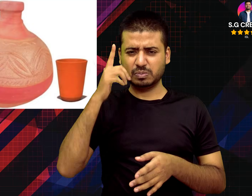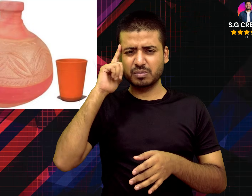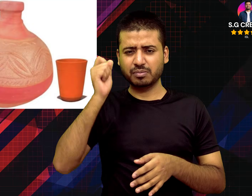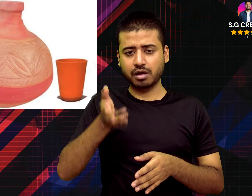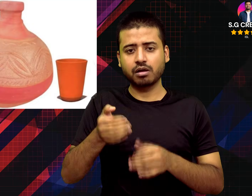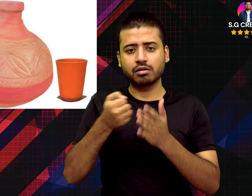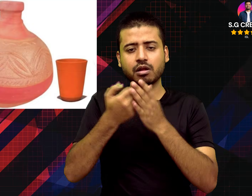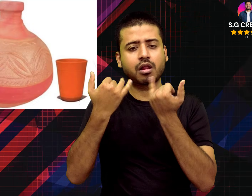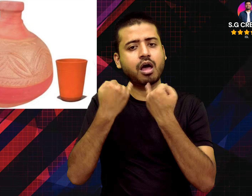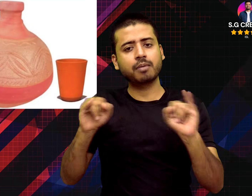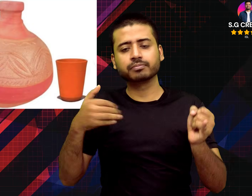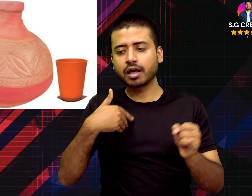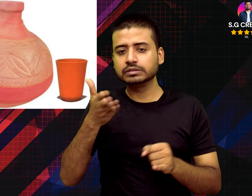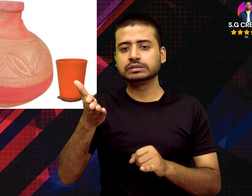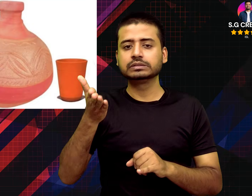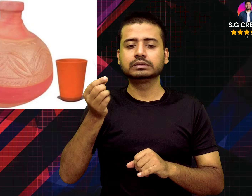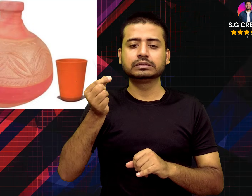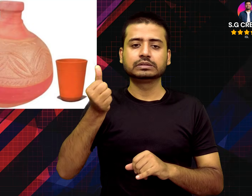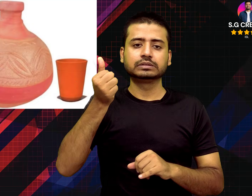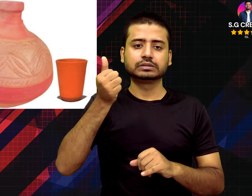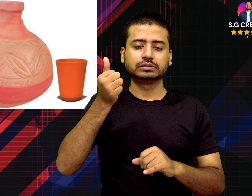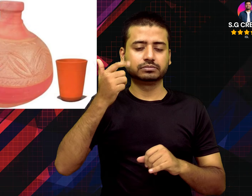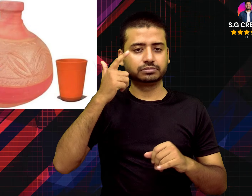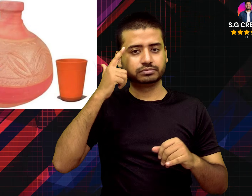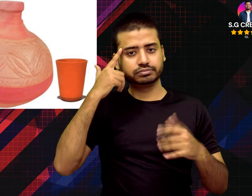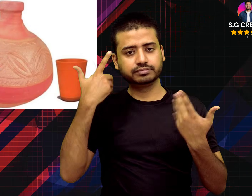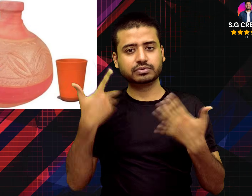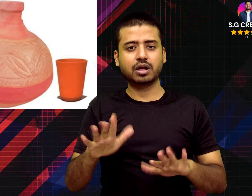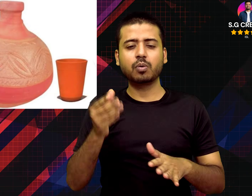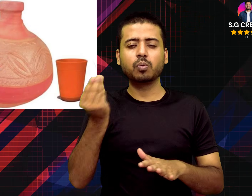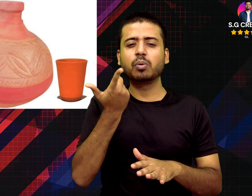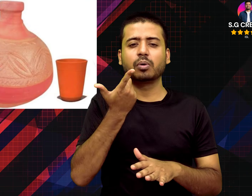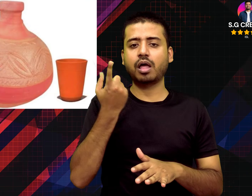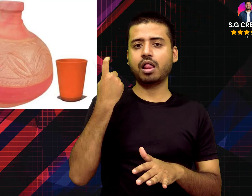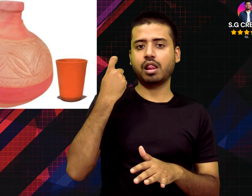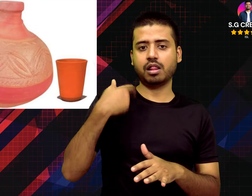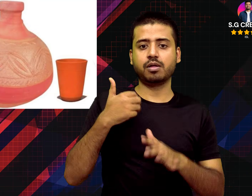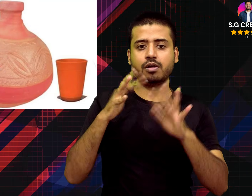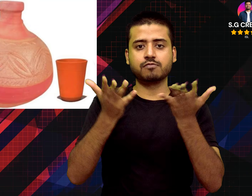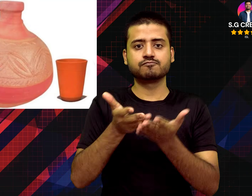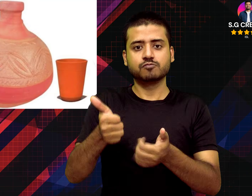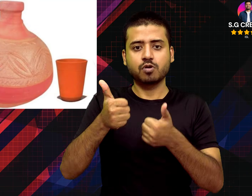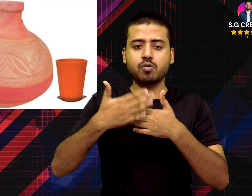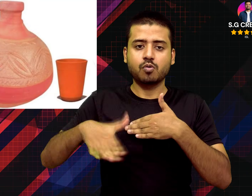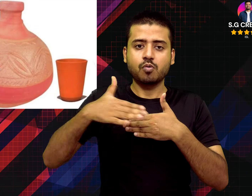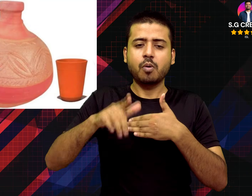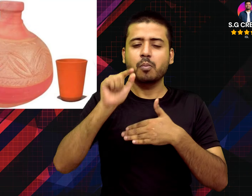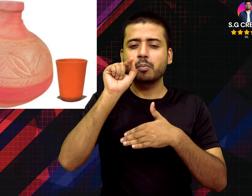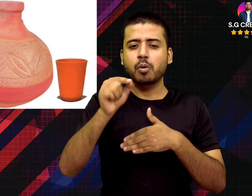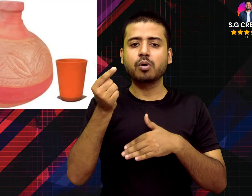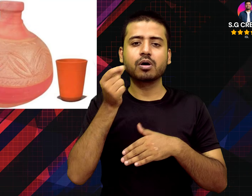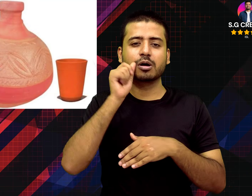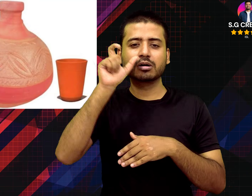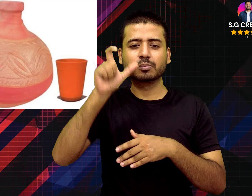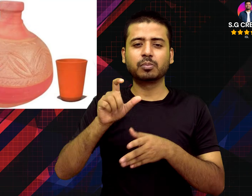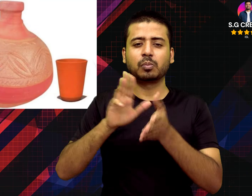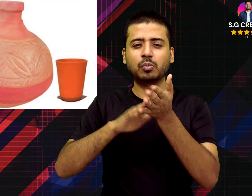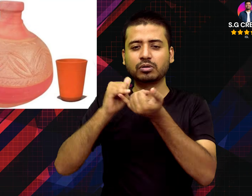why contamination ruins an earthen pot requires looking at the vessel through both a scientific lens, involving fluid dynamics,